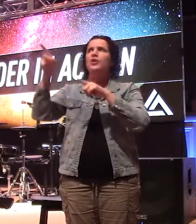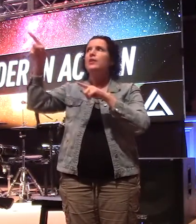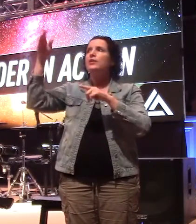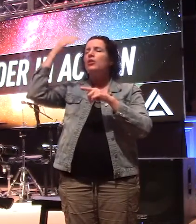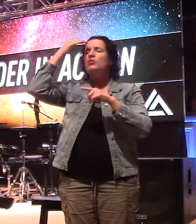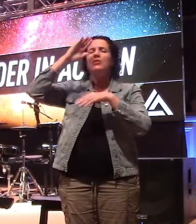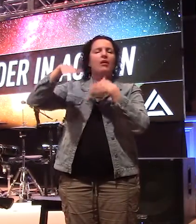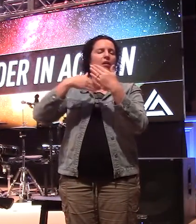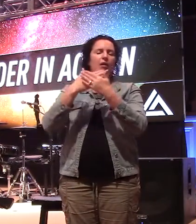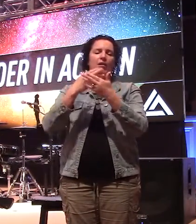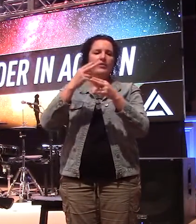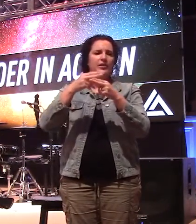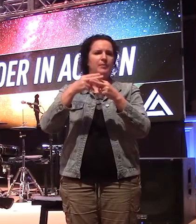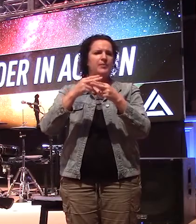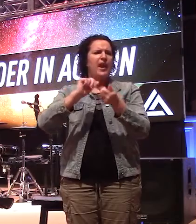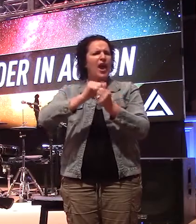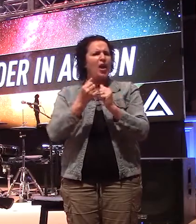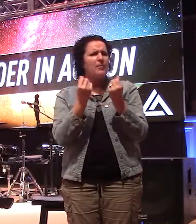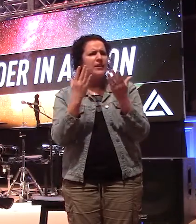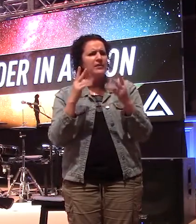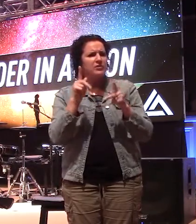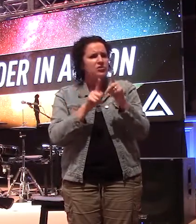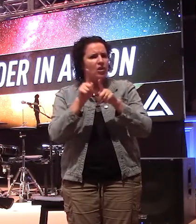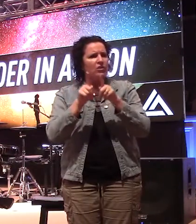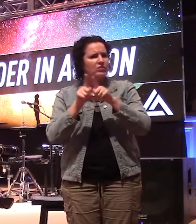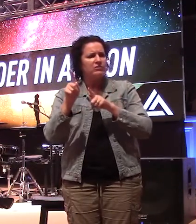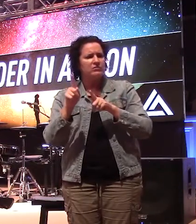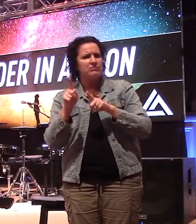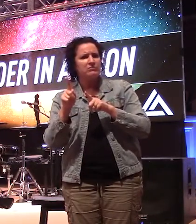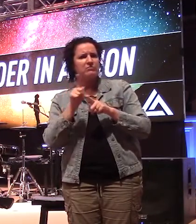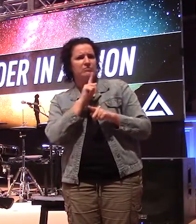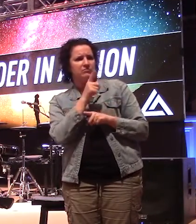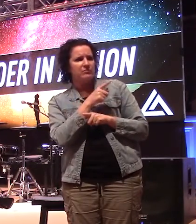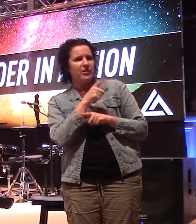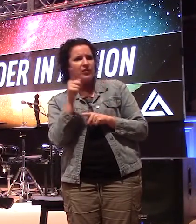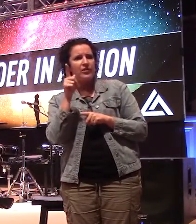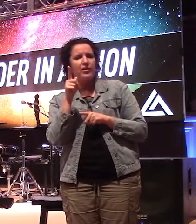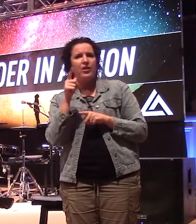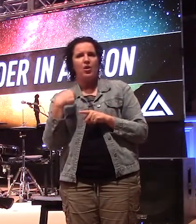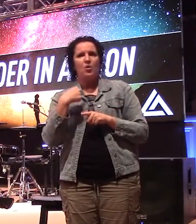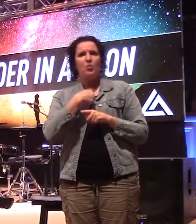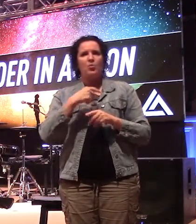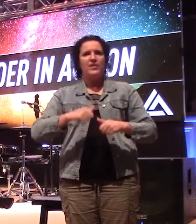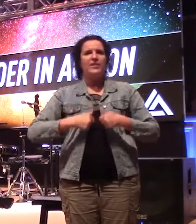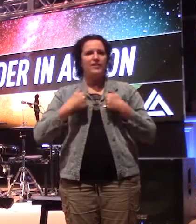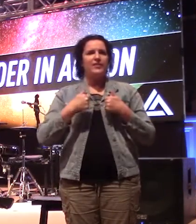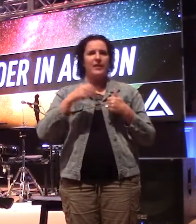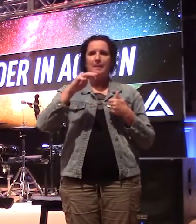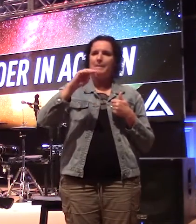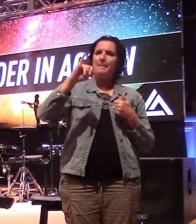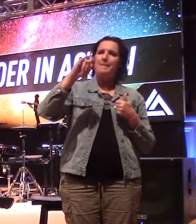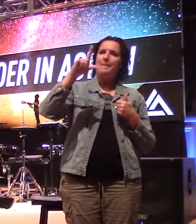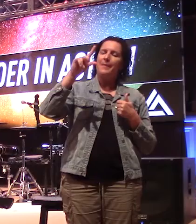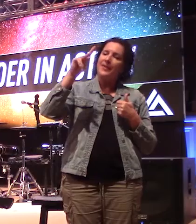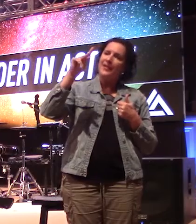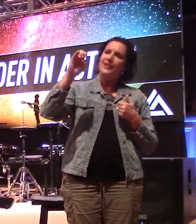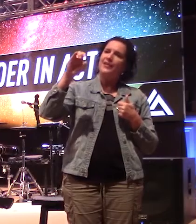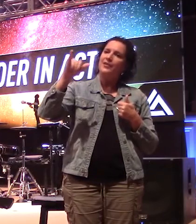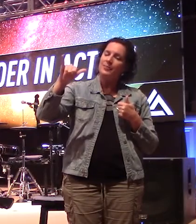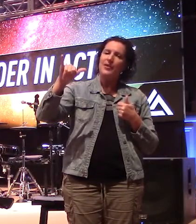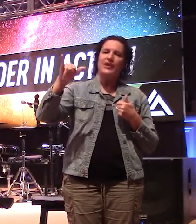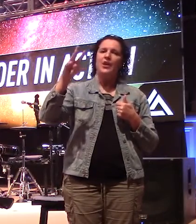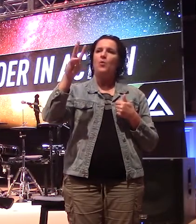by name. How many stars are there? We live in this galaxy called the Milky Way galaxy. There are 100